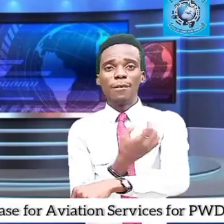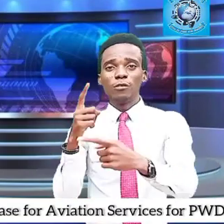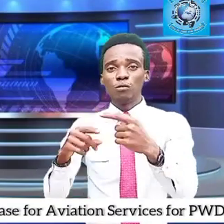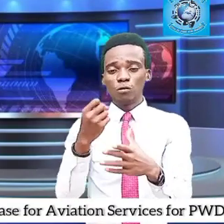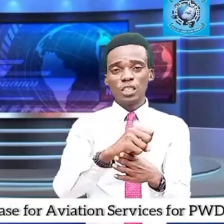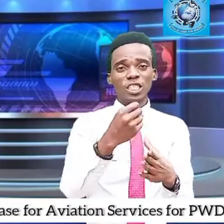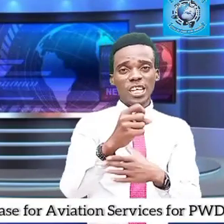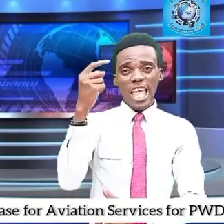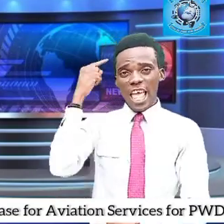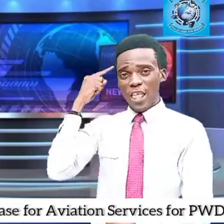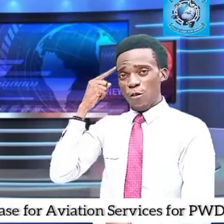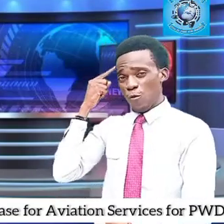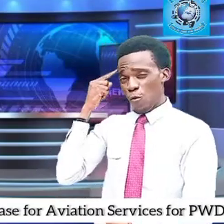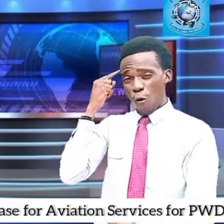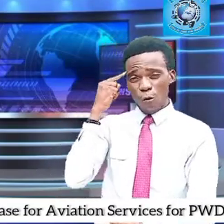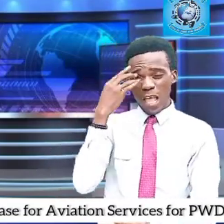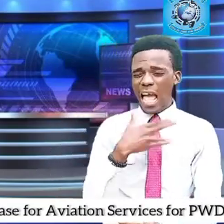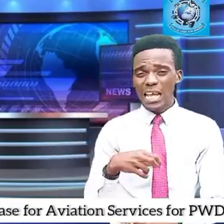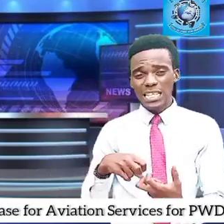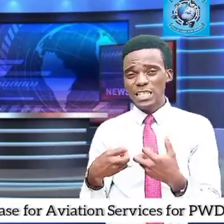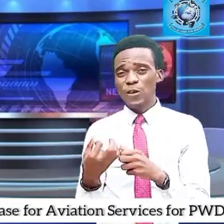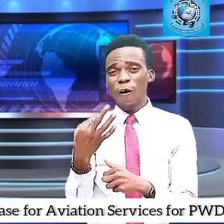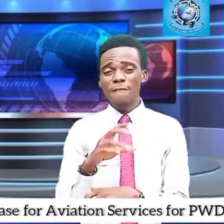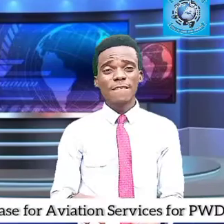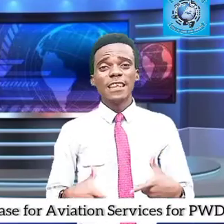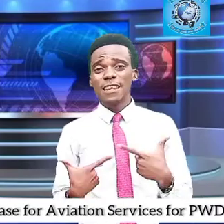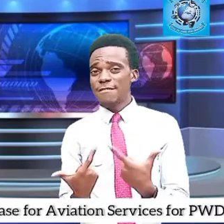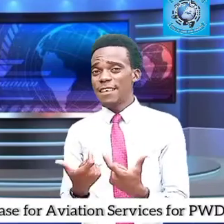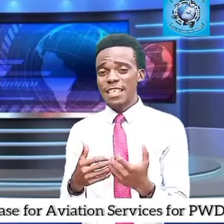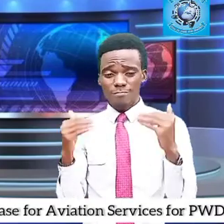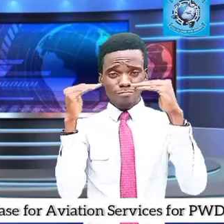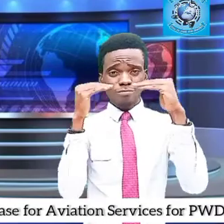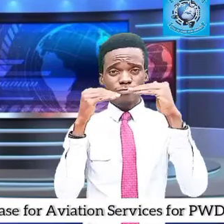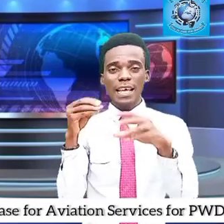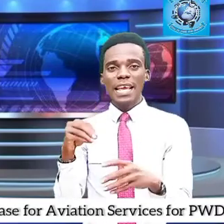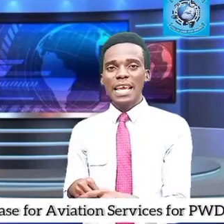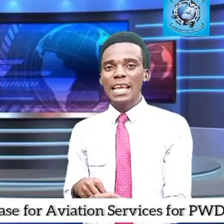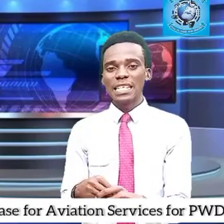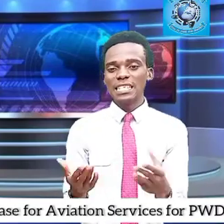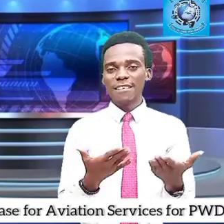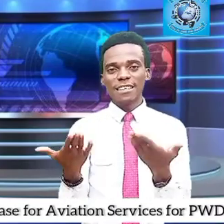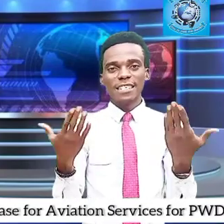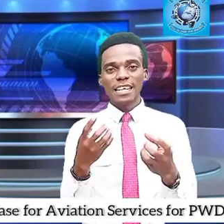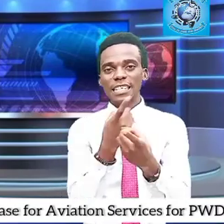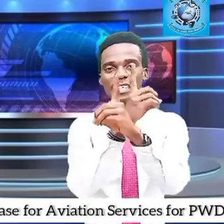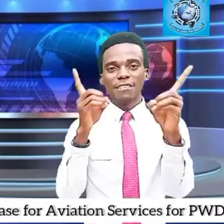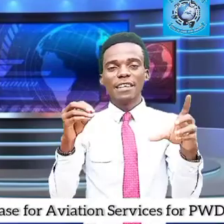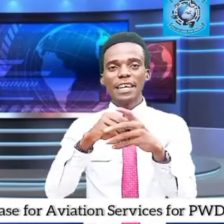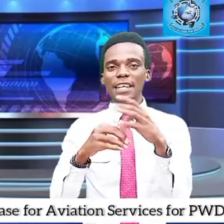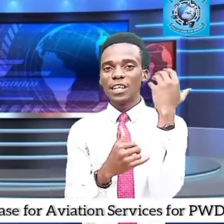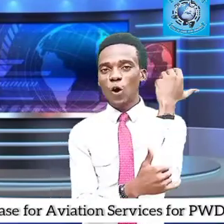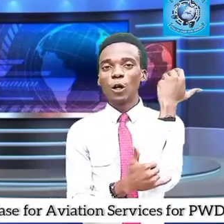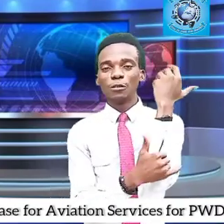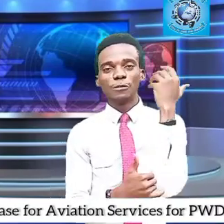share their thoughts and the issues of living equalities in rehabilitation services delivery in the country.